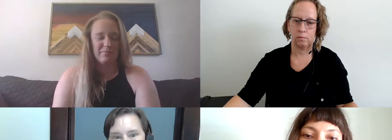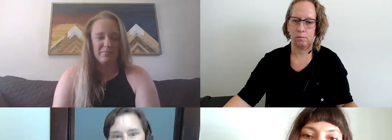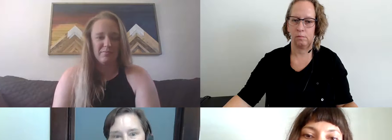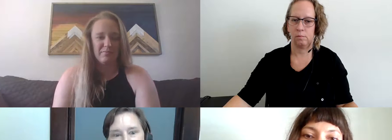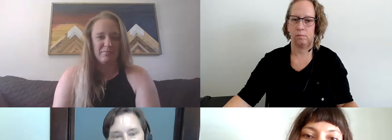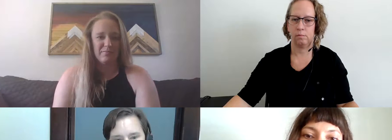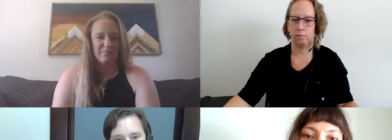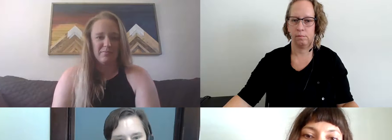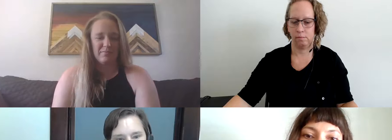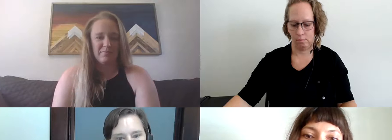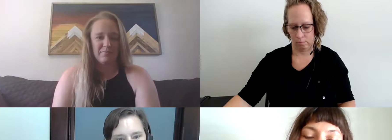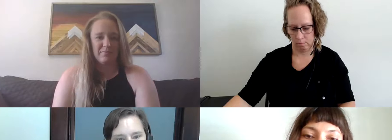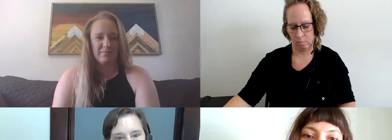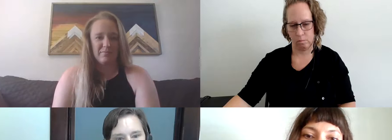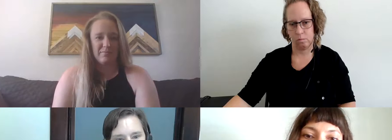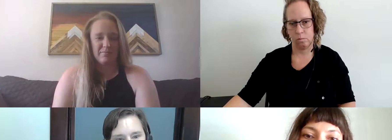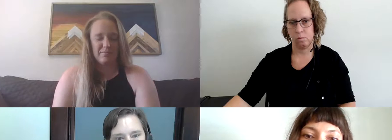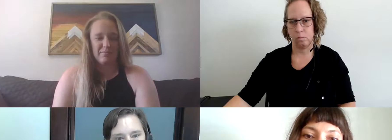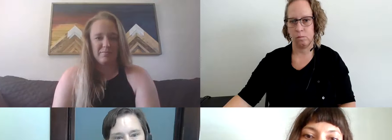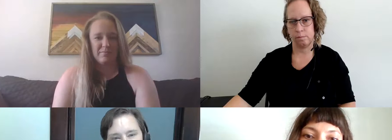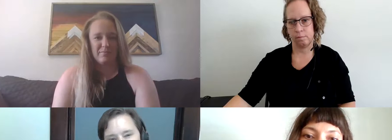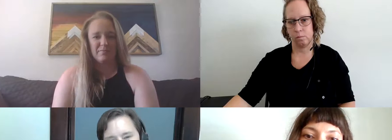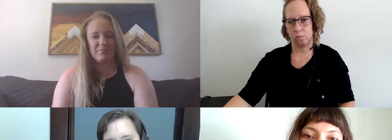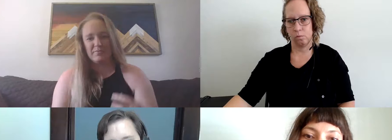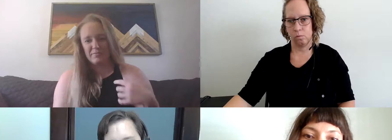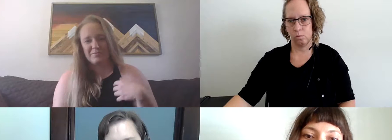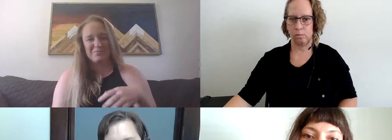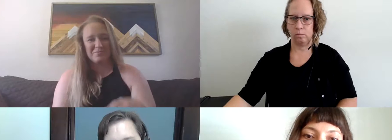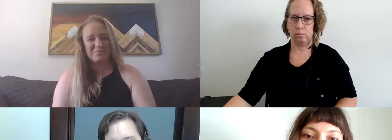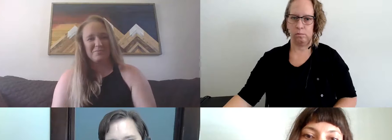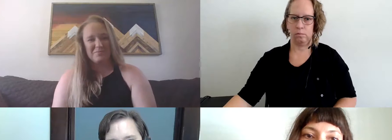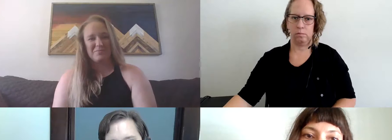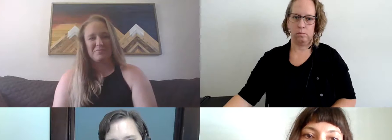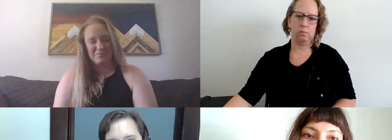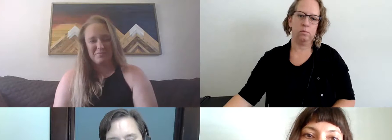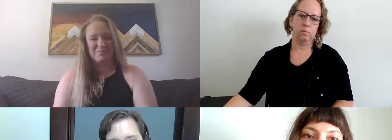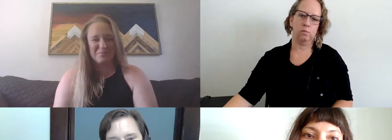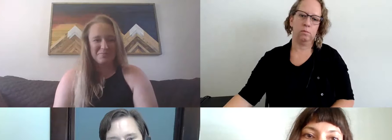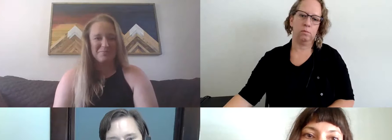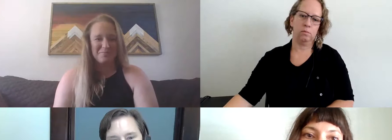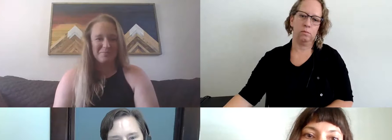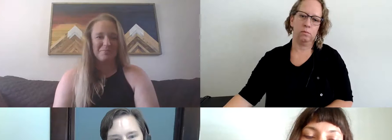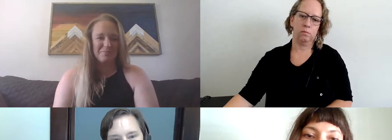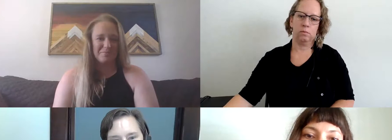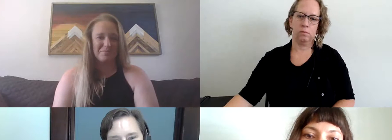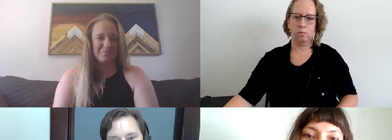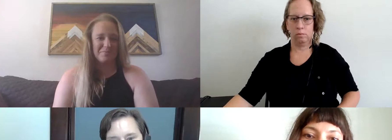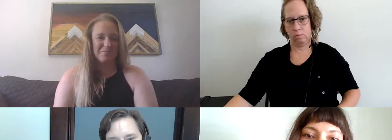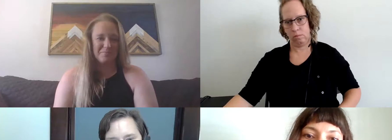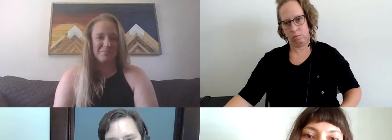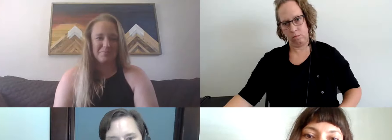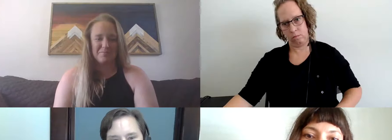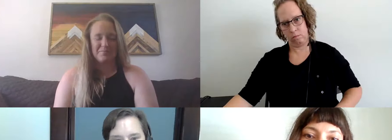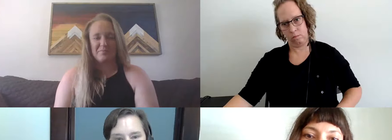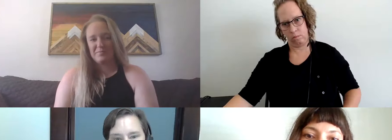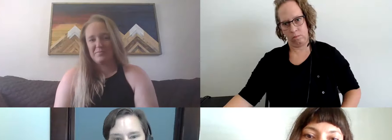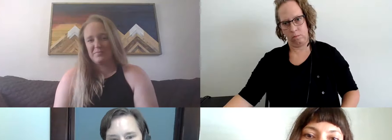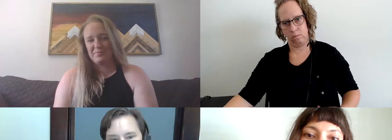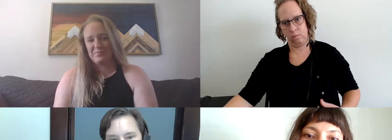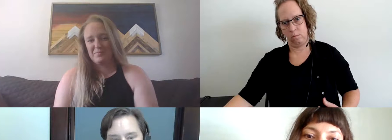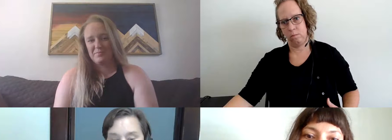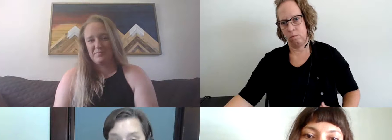just, everyone deserves to be included and deserves to be treated equally. So there needs to be plenty of time